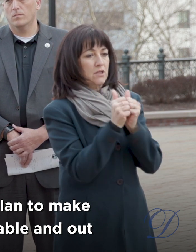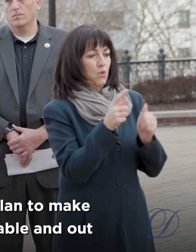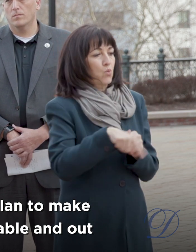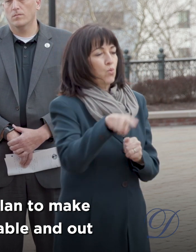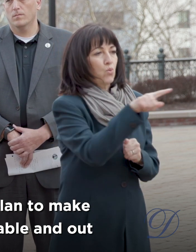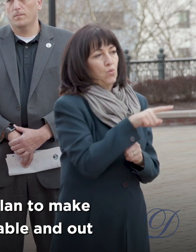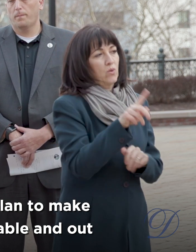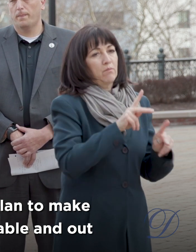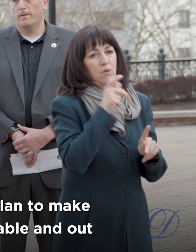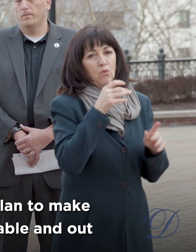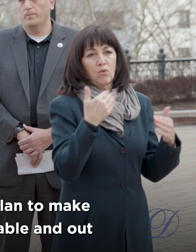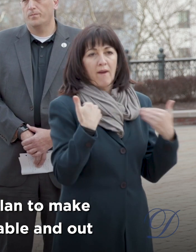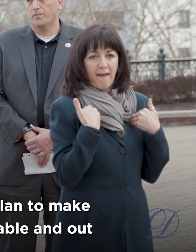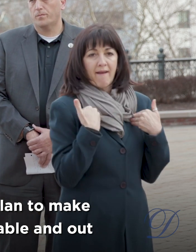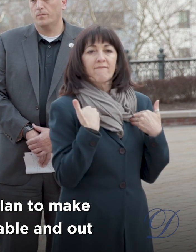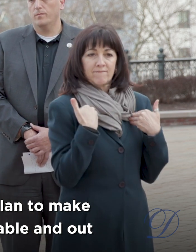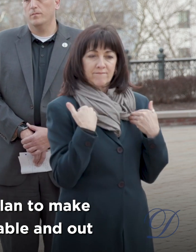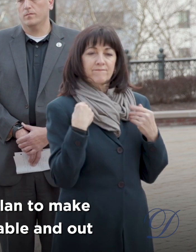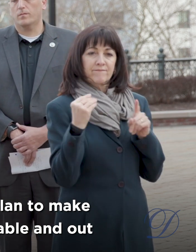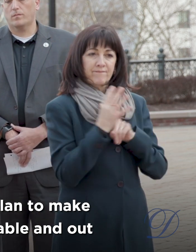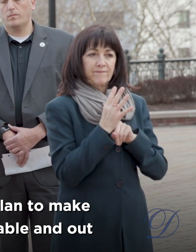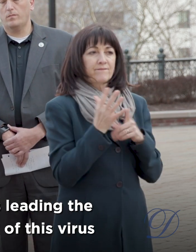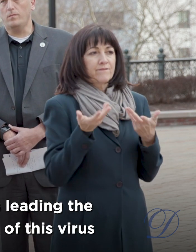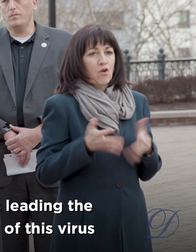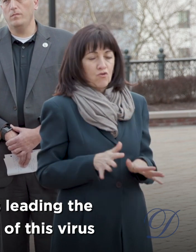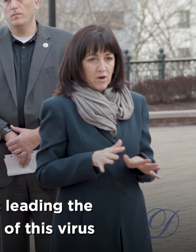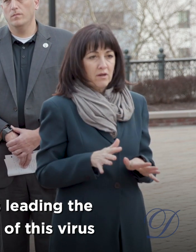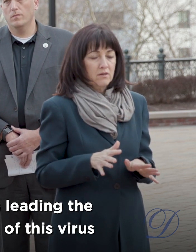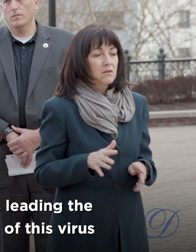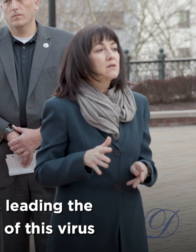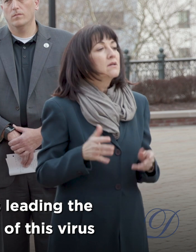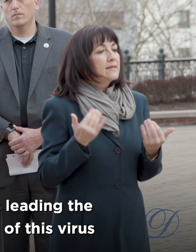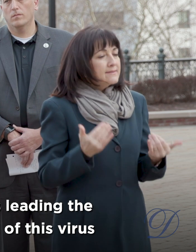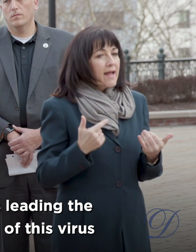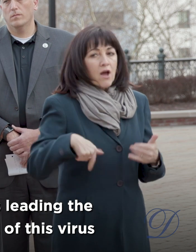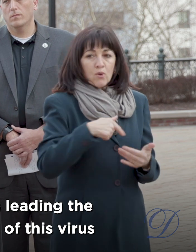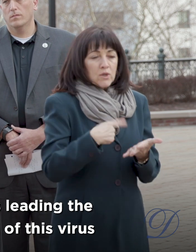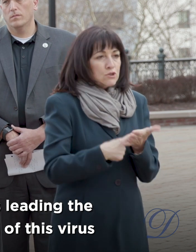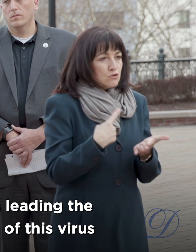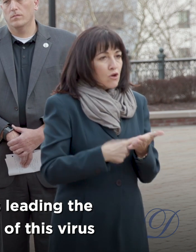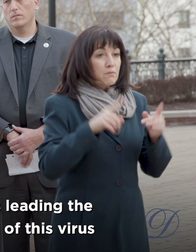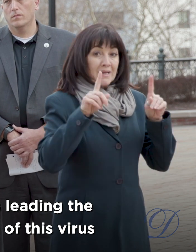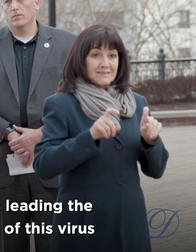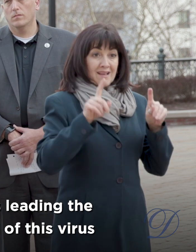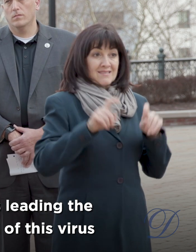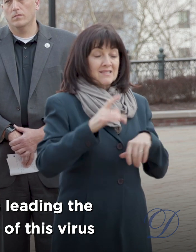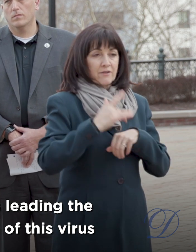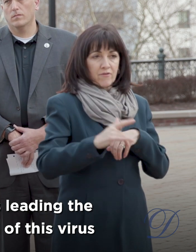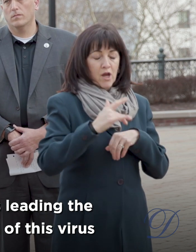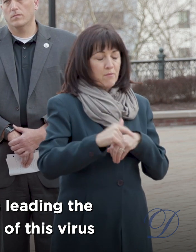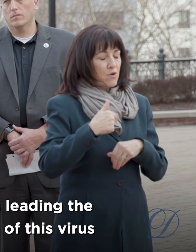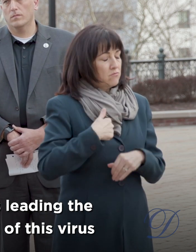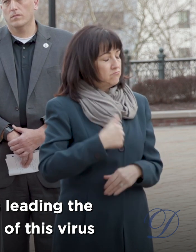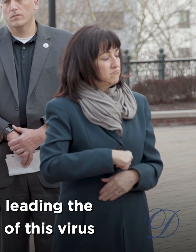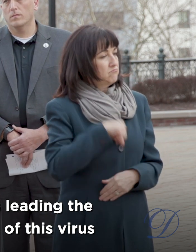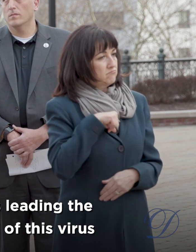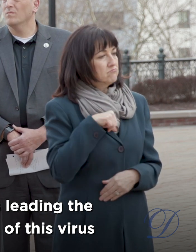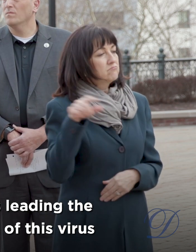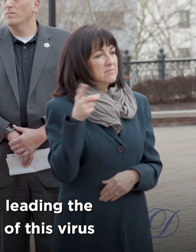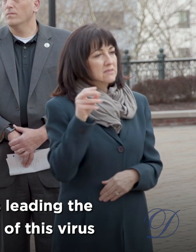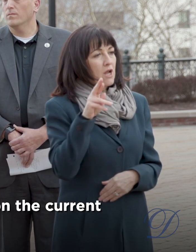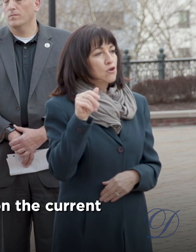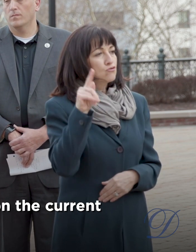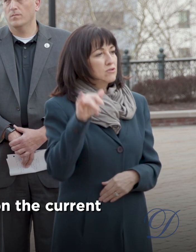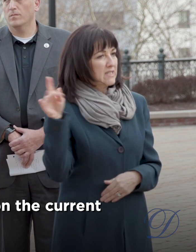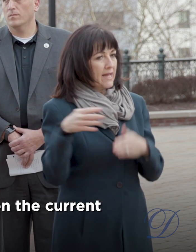about a plan to make sure that we have testing available, and I am so proud that Dr. Rattay is leading the team that's tracking the spread